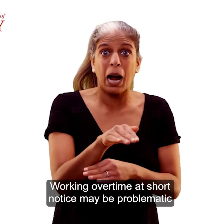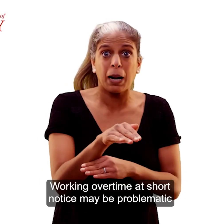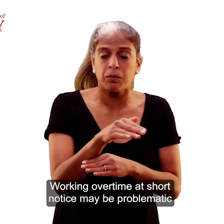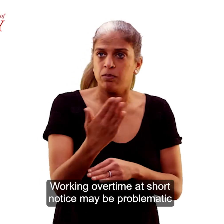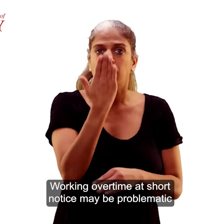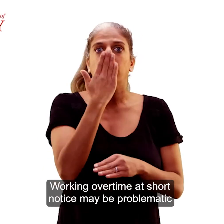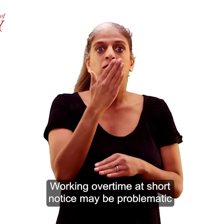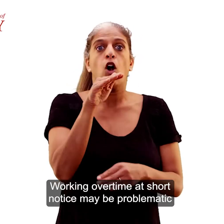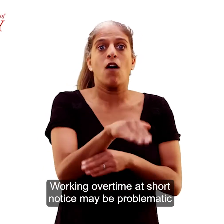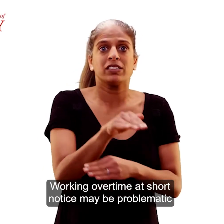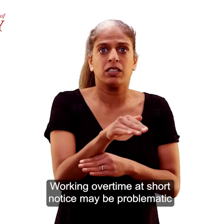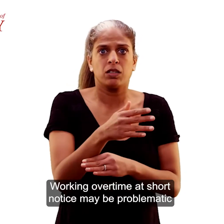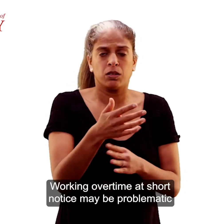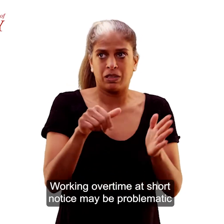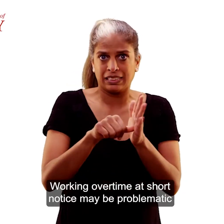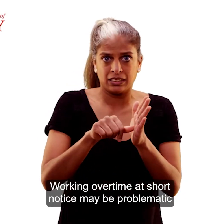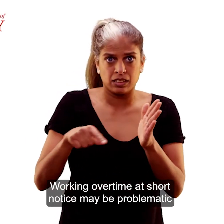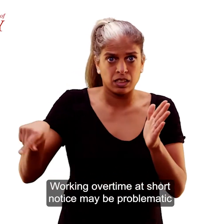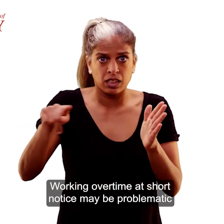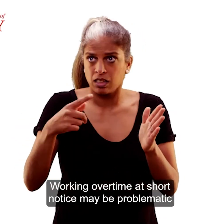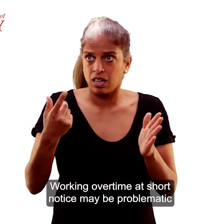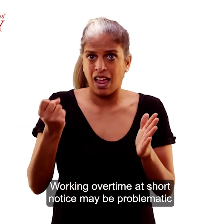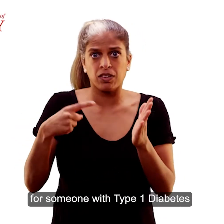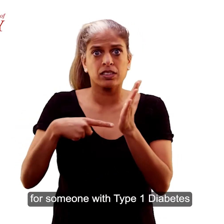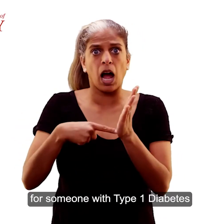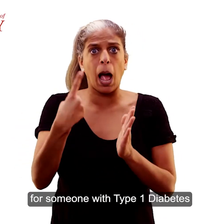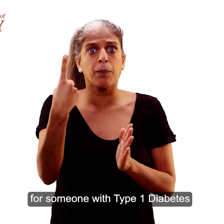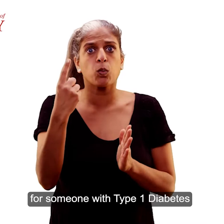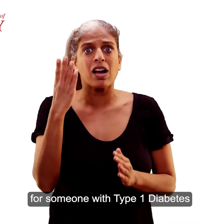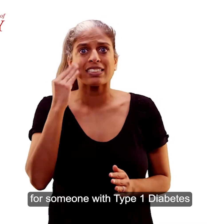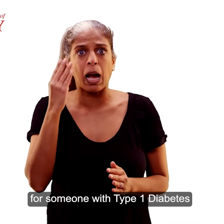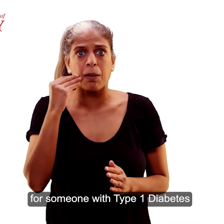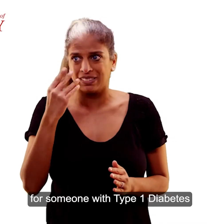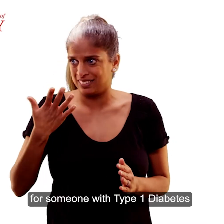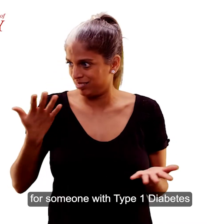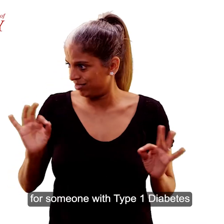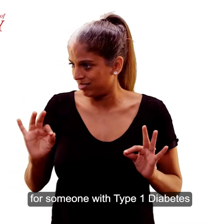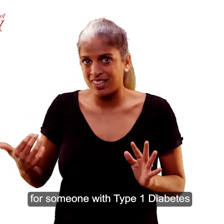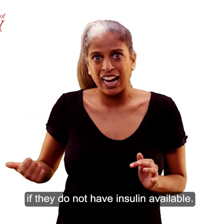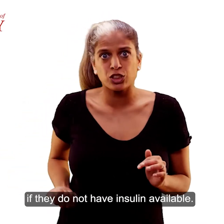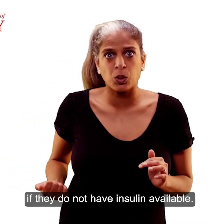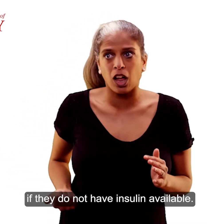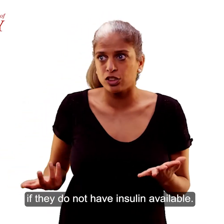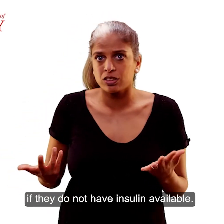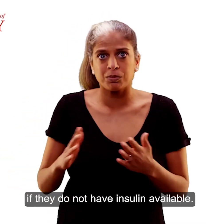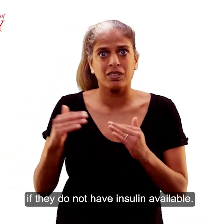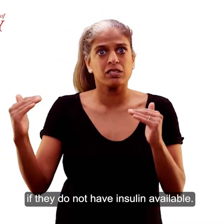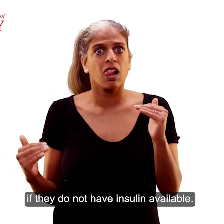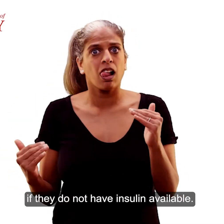Working overtime at short notice may be problematic for someone with type 1 diabetes if they do not have insulin